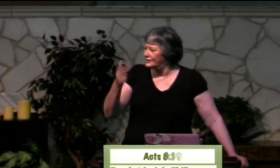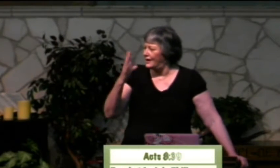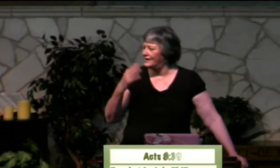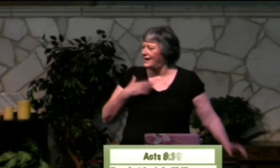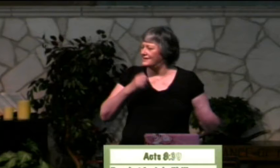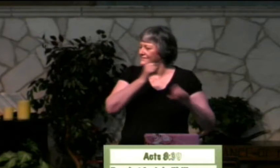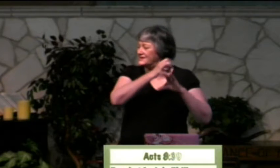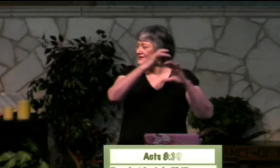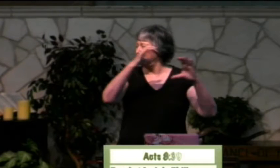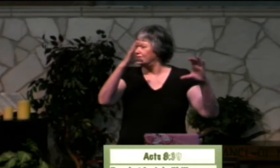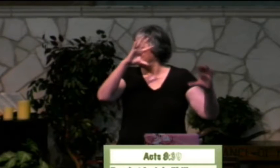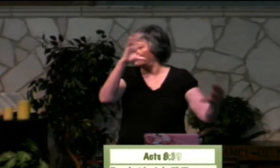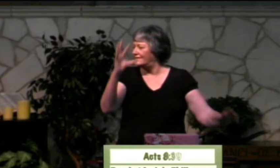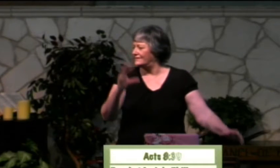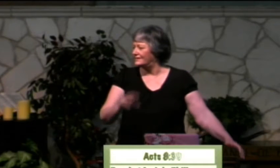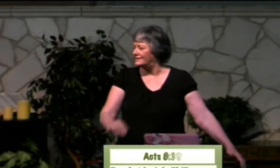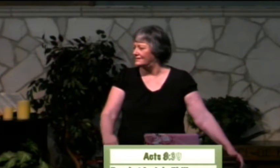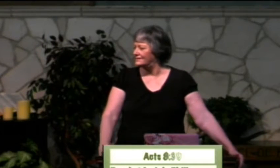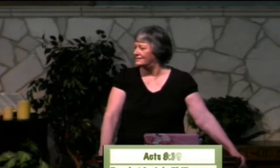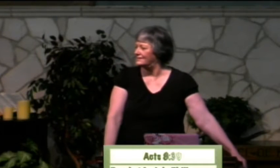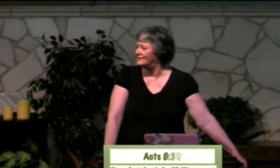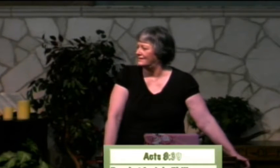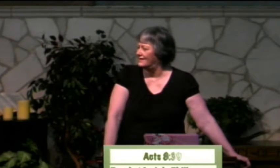God had a vision for Africa.